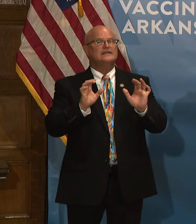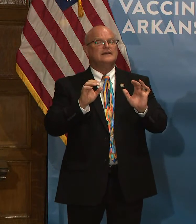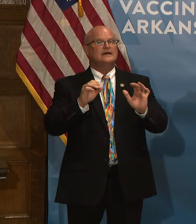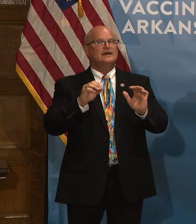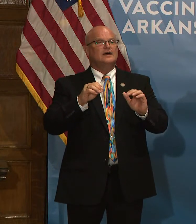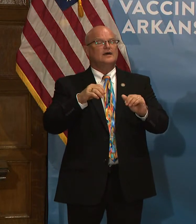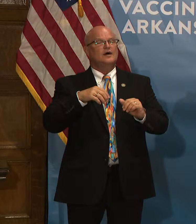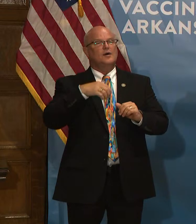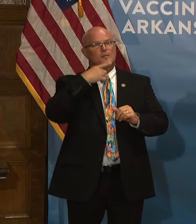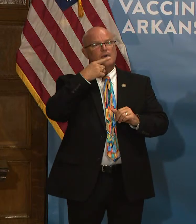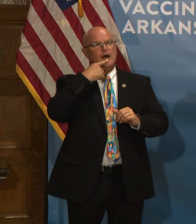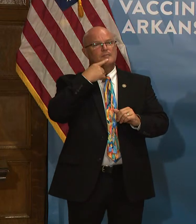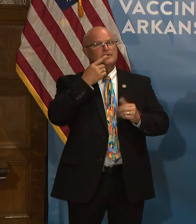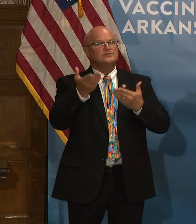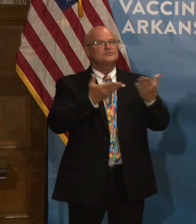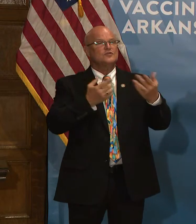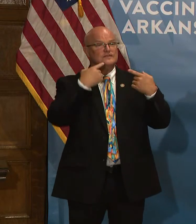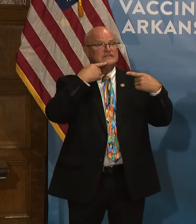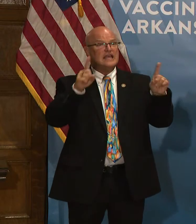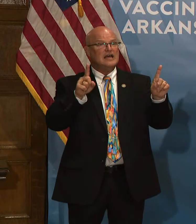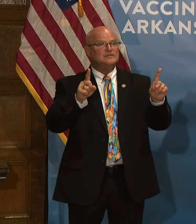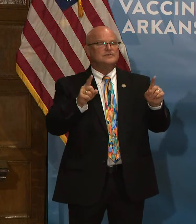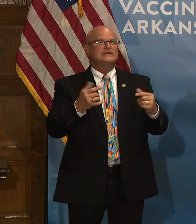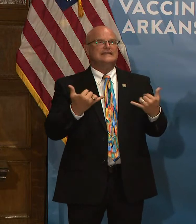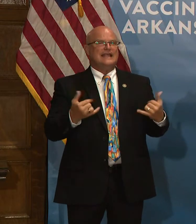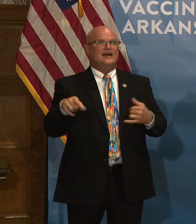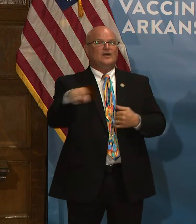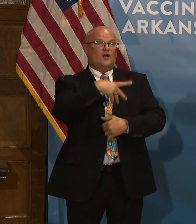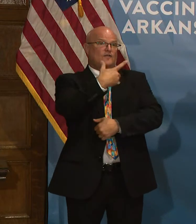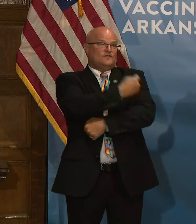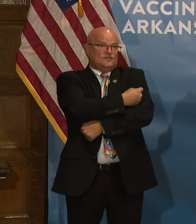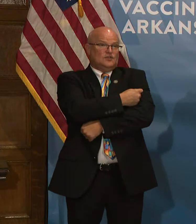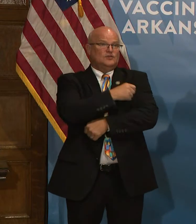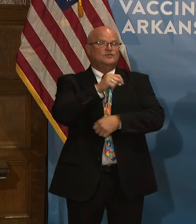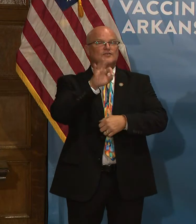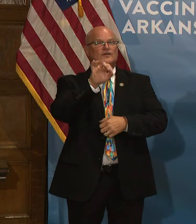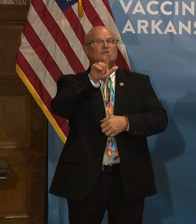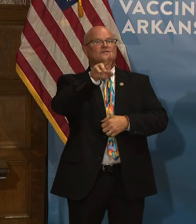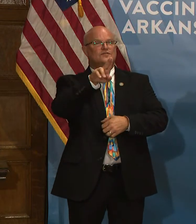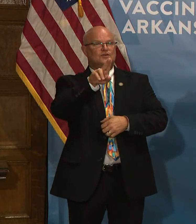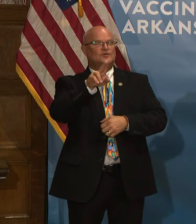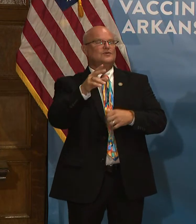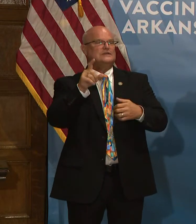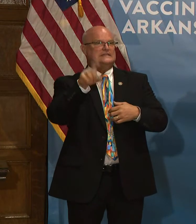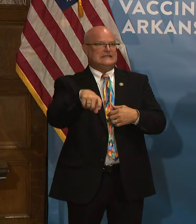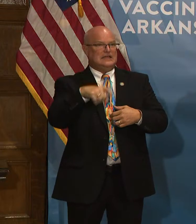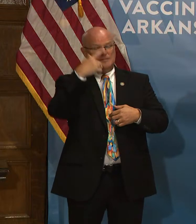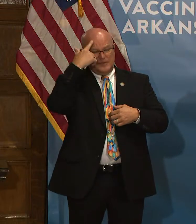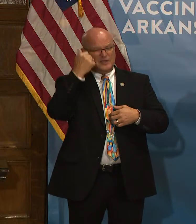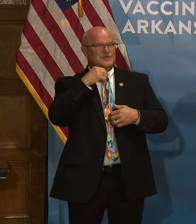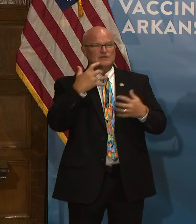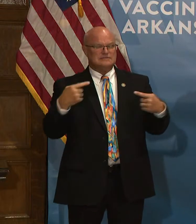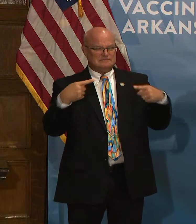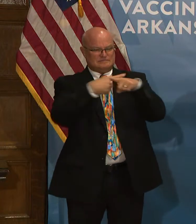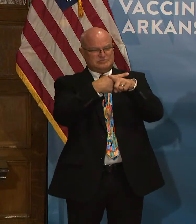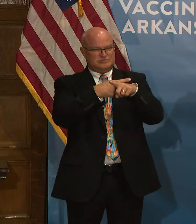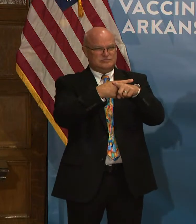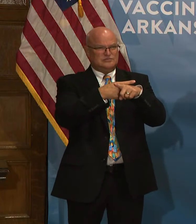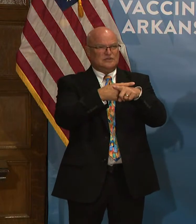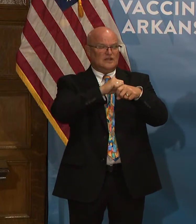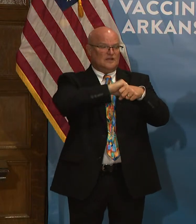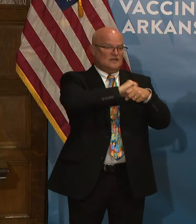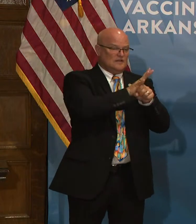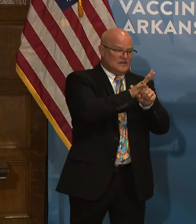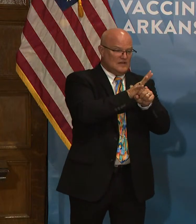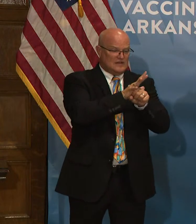service messaging, and we want everybody to get their flu vaccine. It's going to be very important this year because we don't want to see a confluence of both